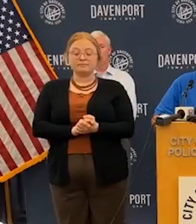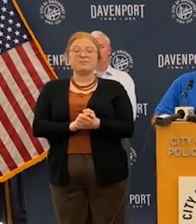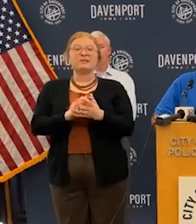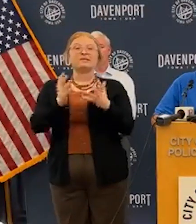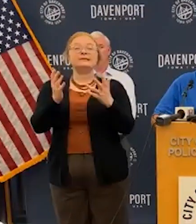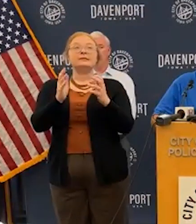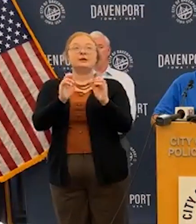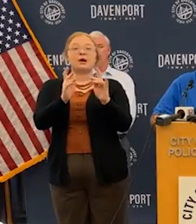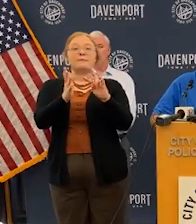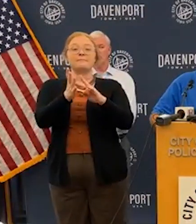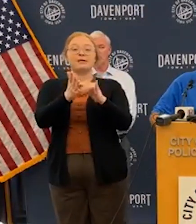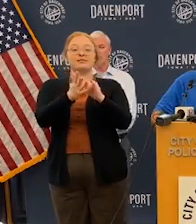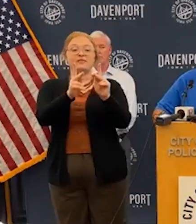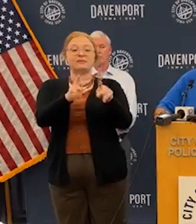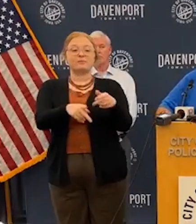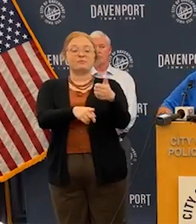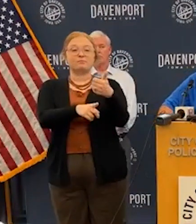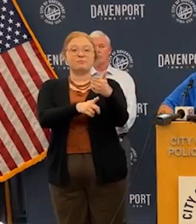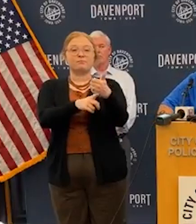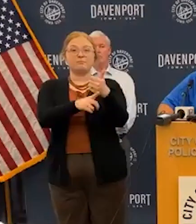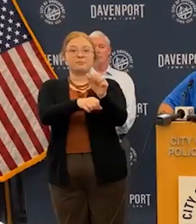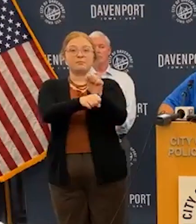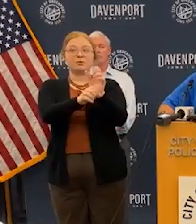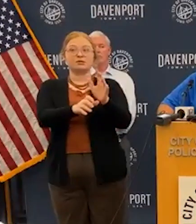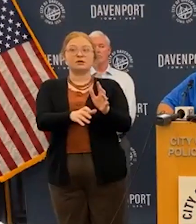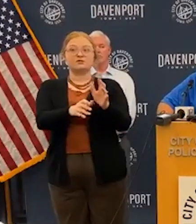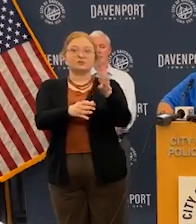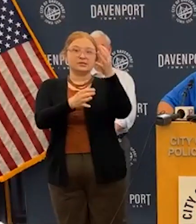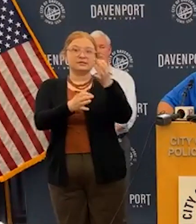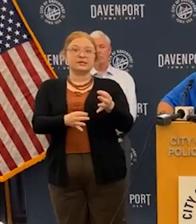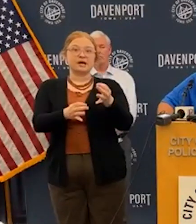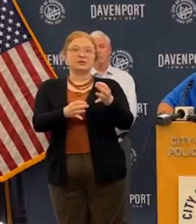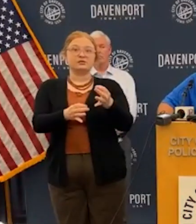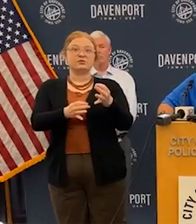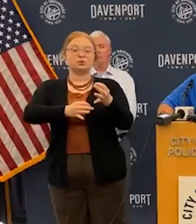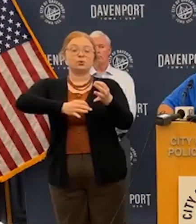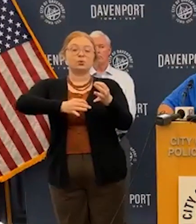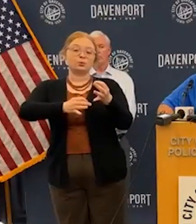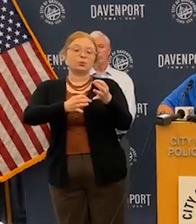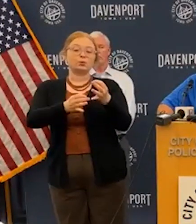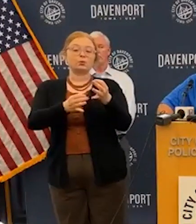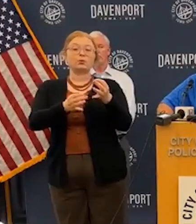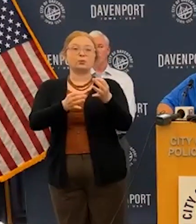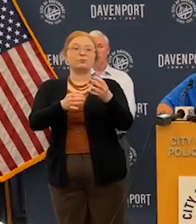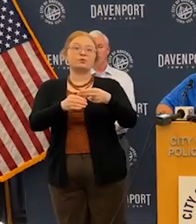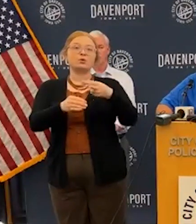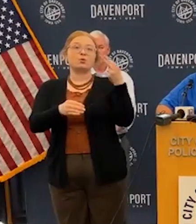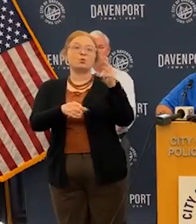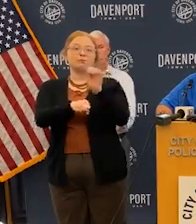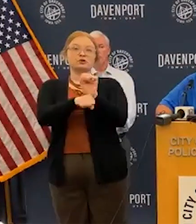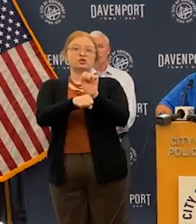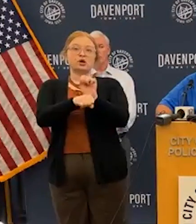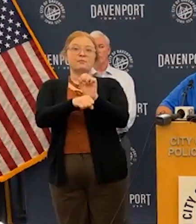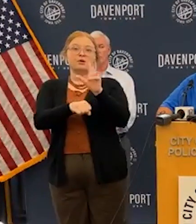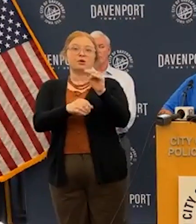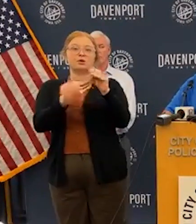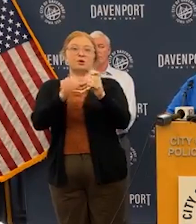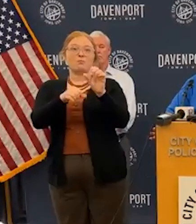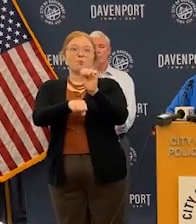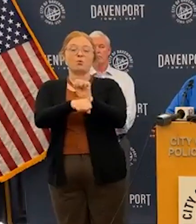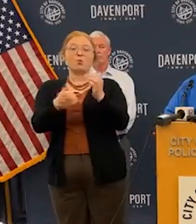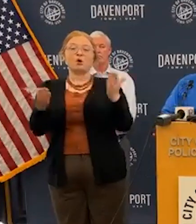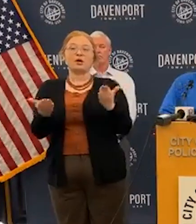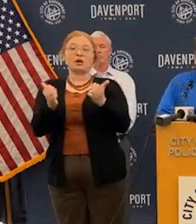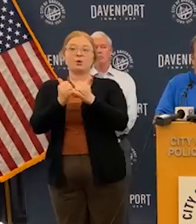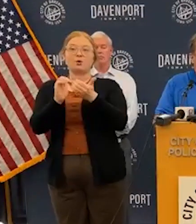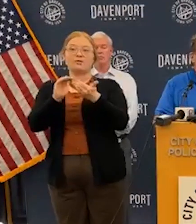the staff member gave their resignation yesterday, so they are no longer with the city. I want the public to know that the status